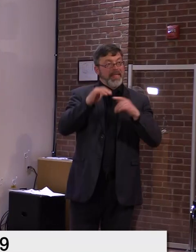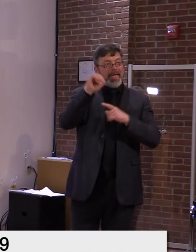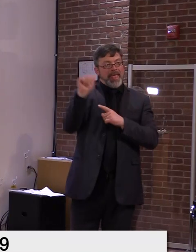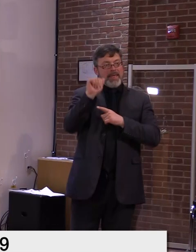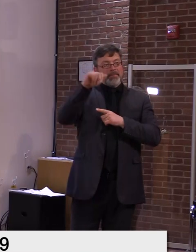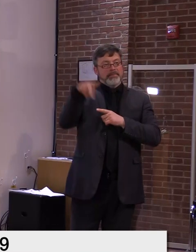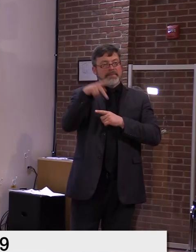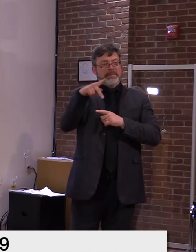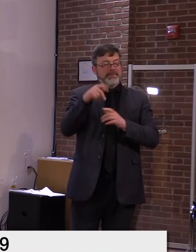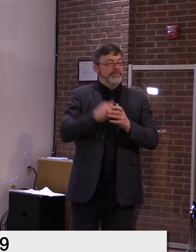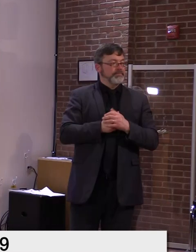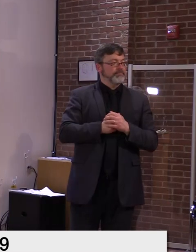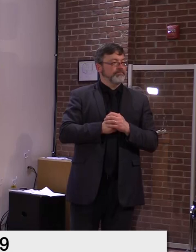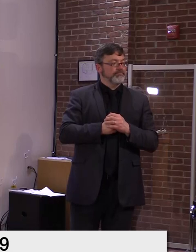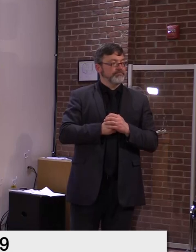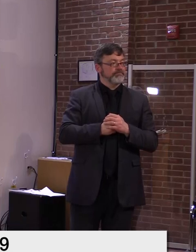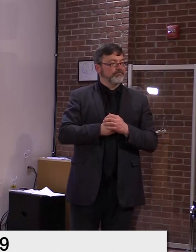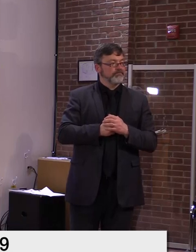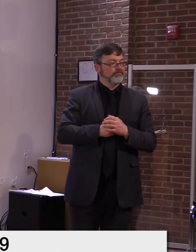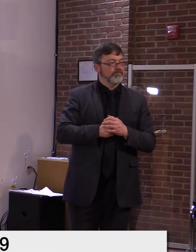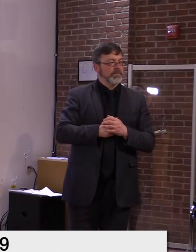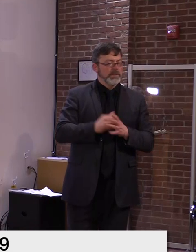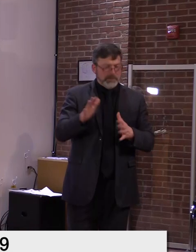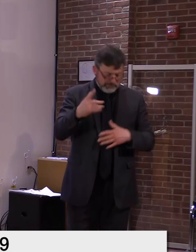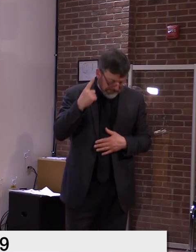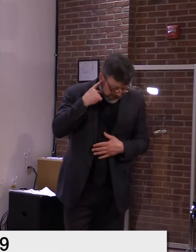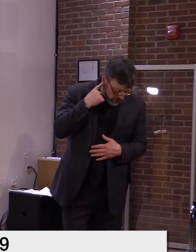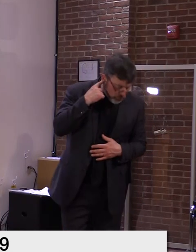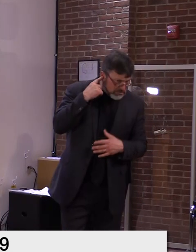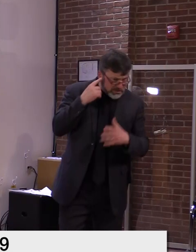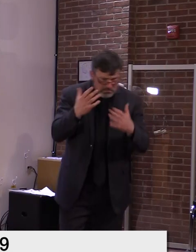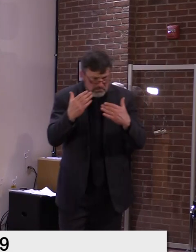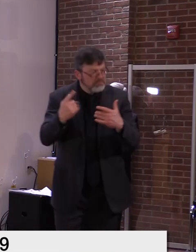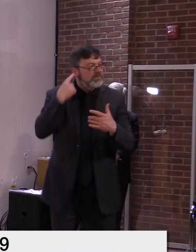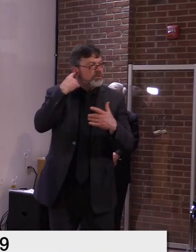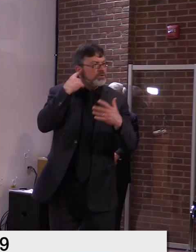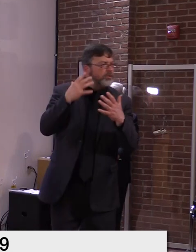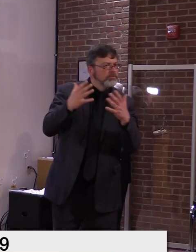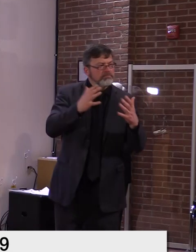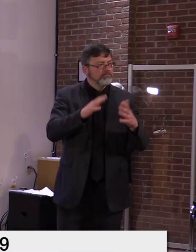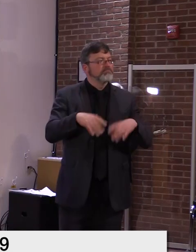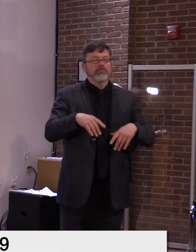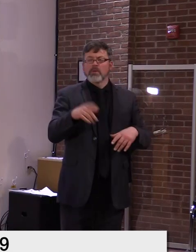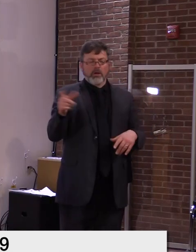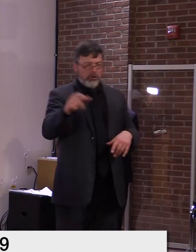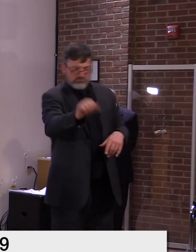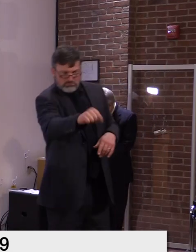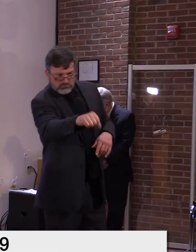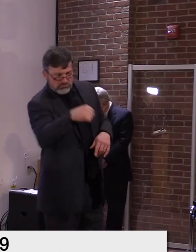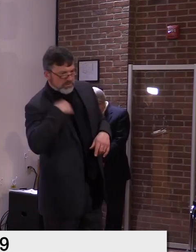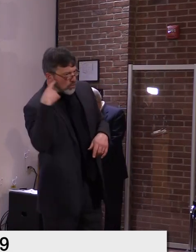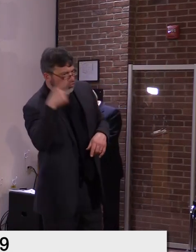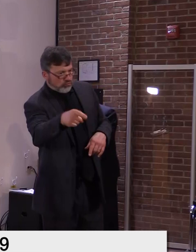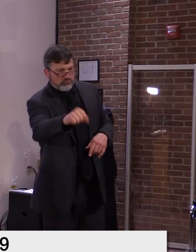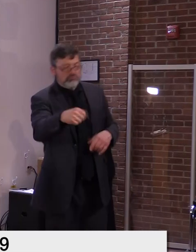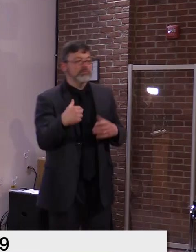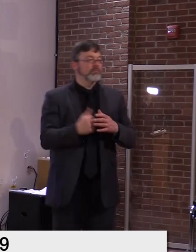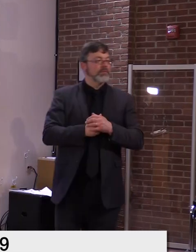Thanks, Rebecca. Can you hear me okay? I'm having some connectivity issues. We can hear you just fine, Lisa. Okay, great.